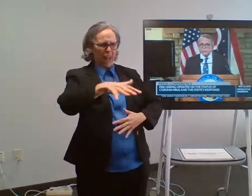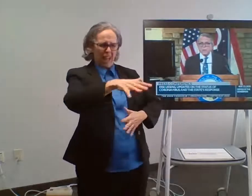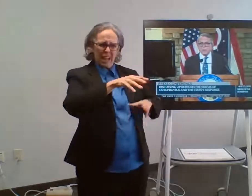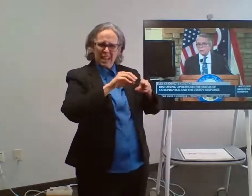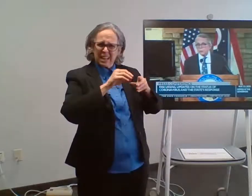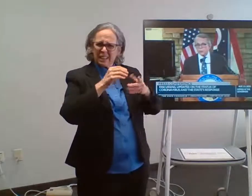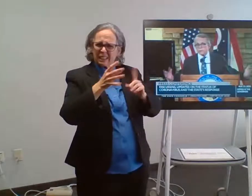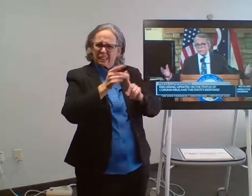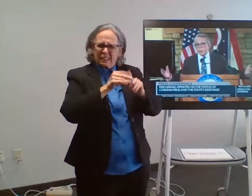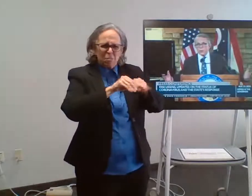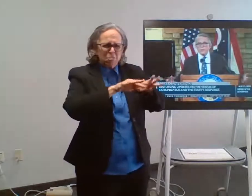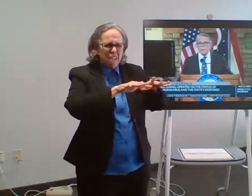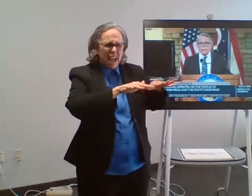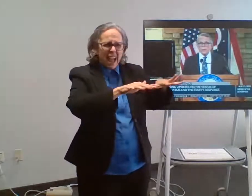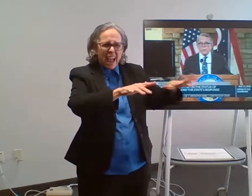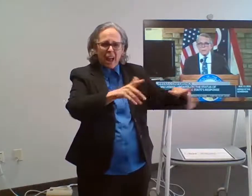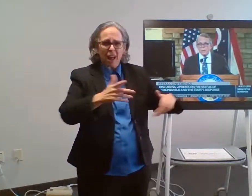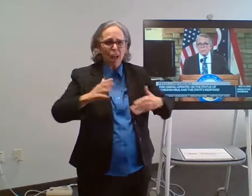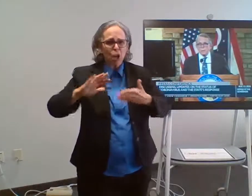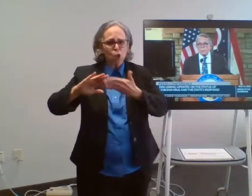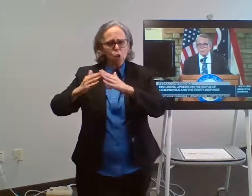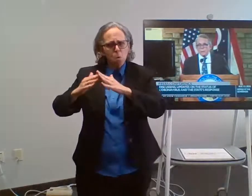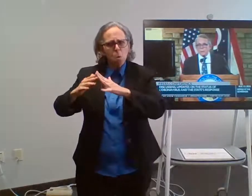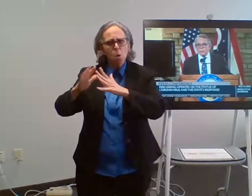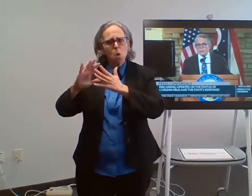Mayor Ginther and I were talking this morning,